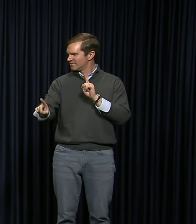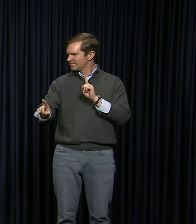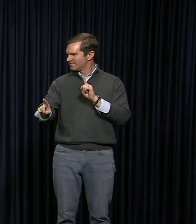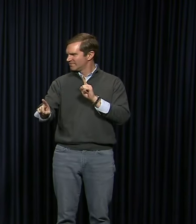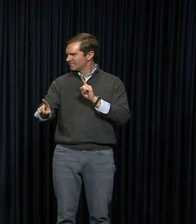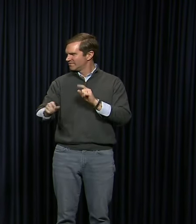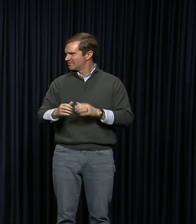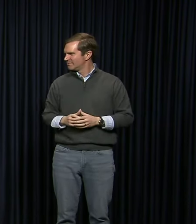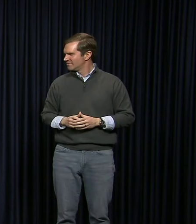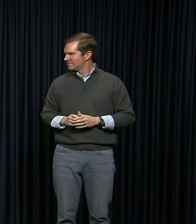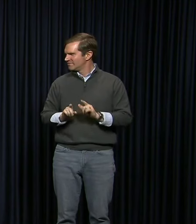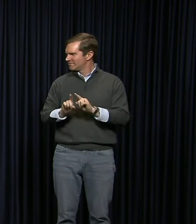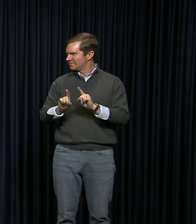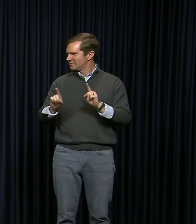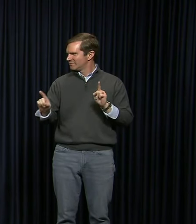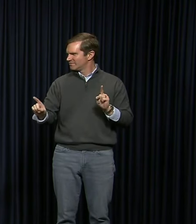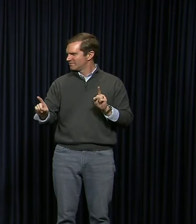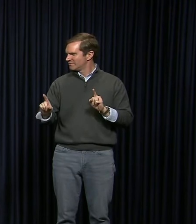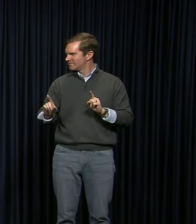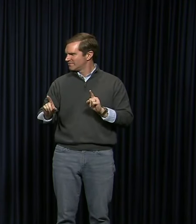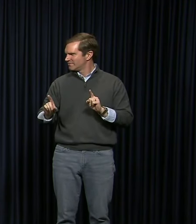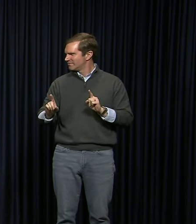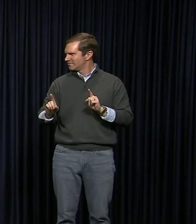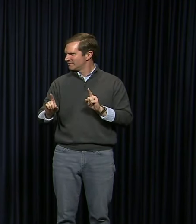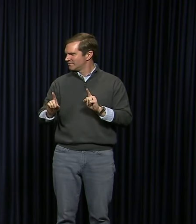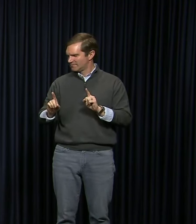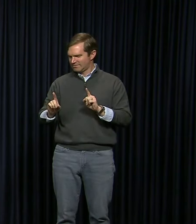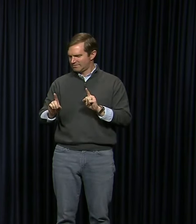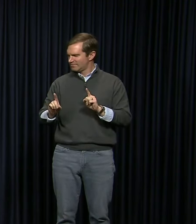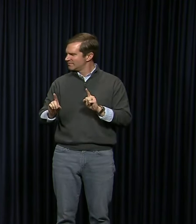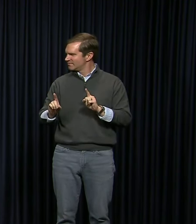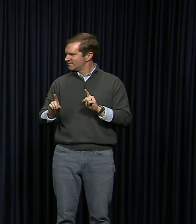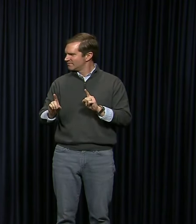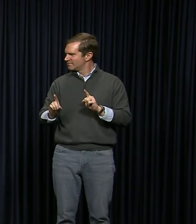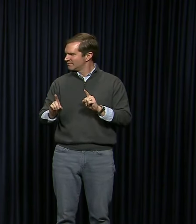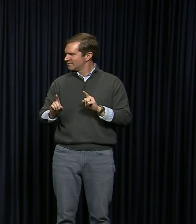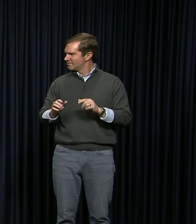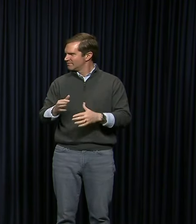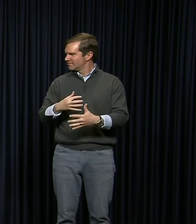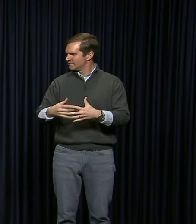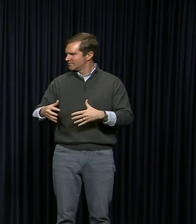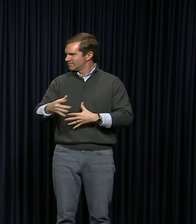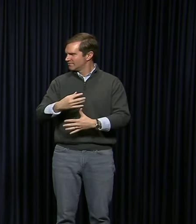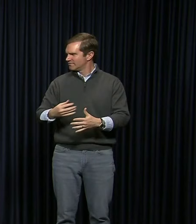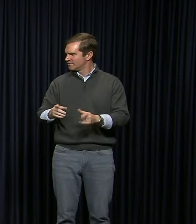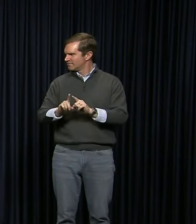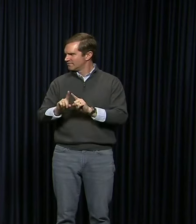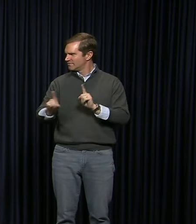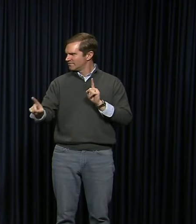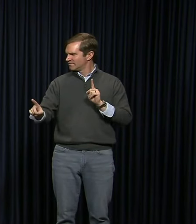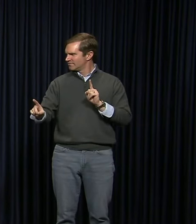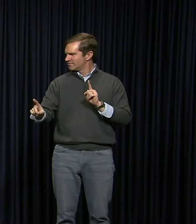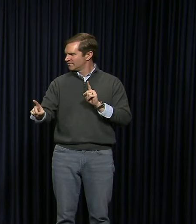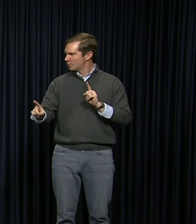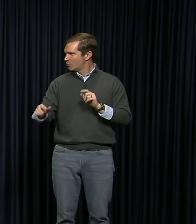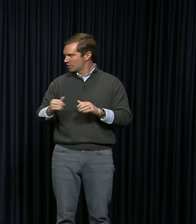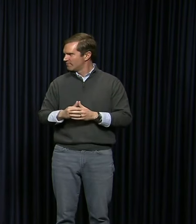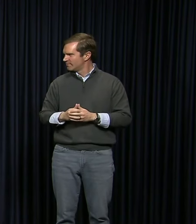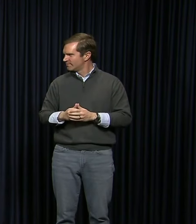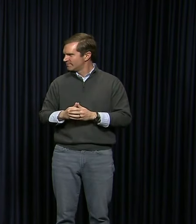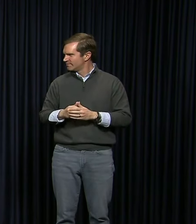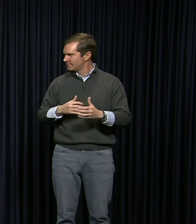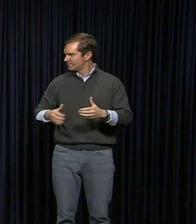Distance. And that is that you're not so far apart you can't see each other, but you have to be at a distance. Social distance.